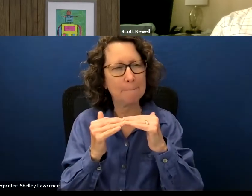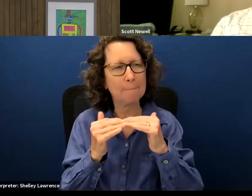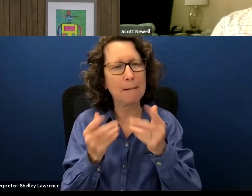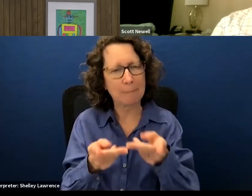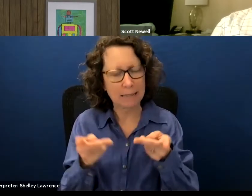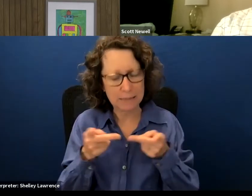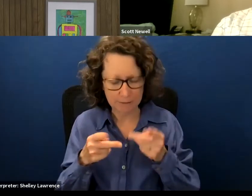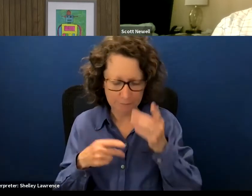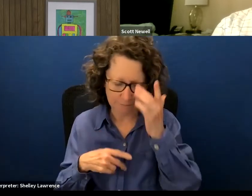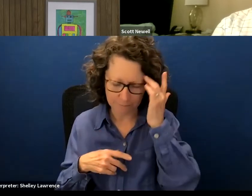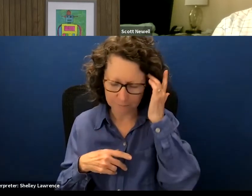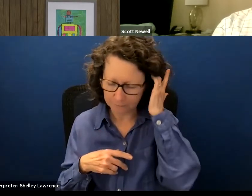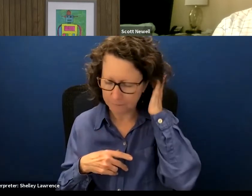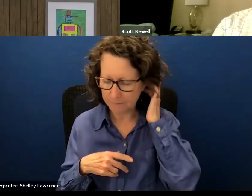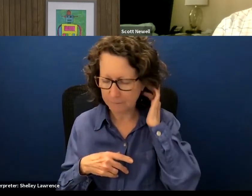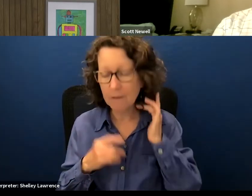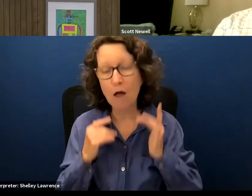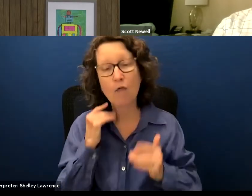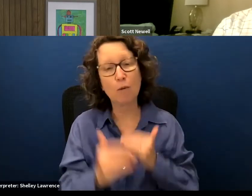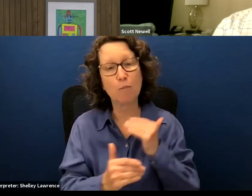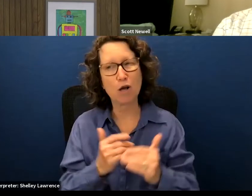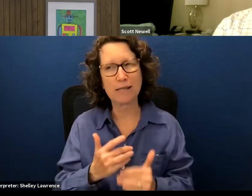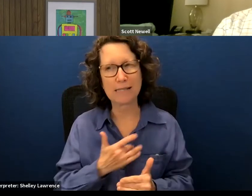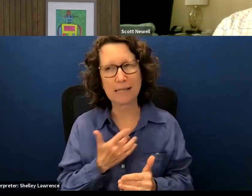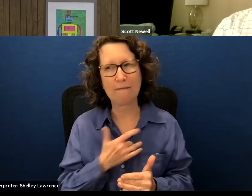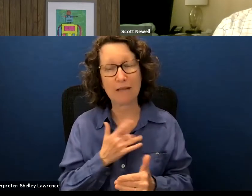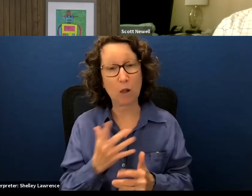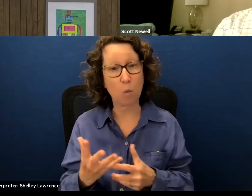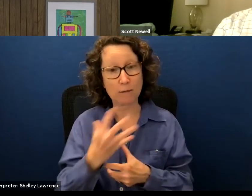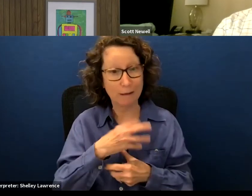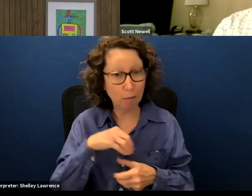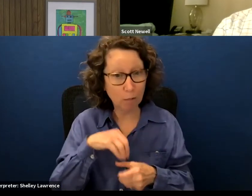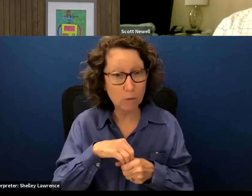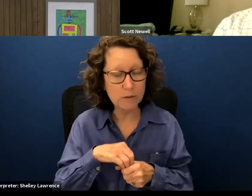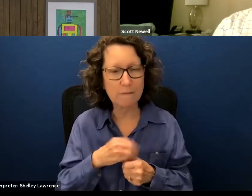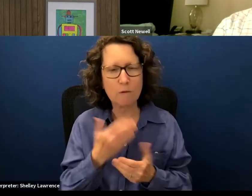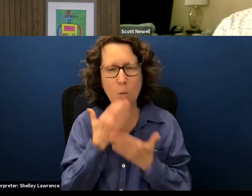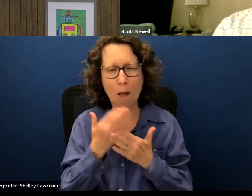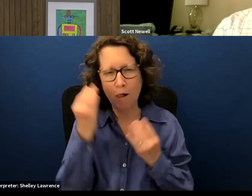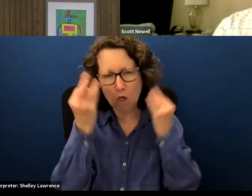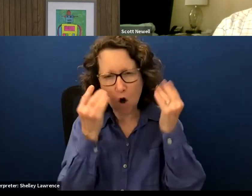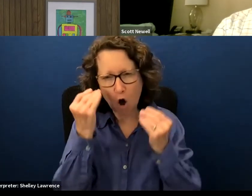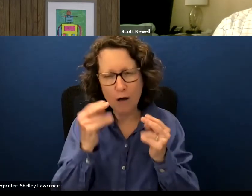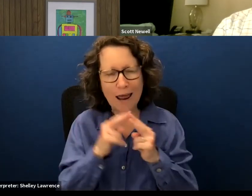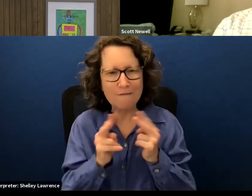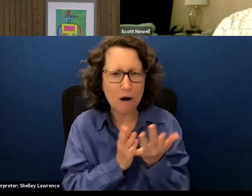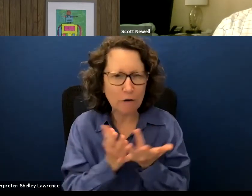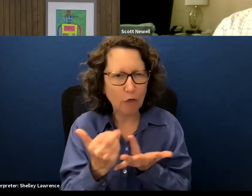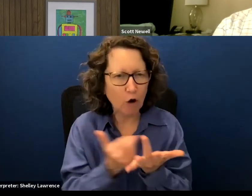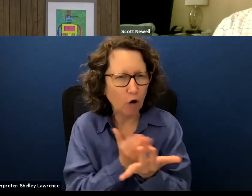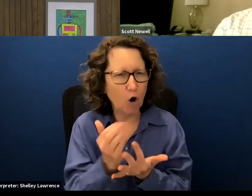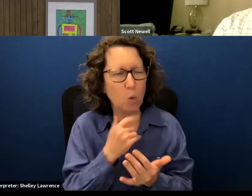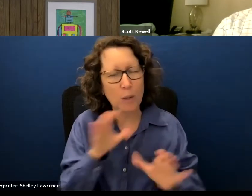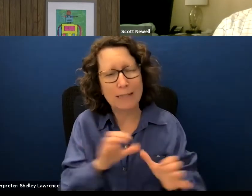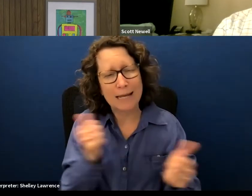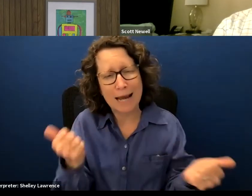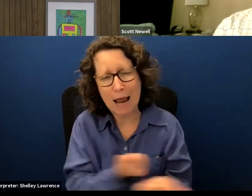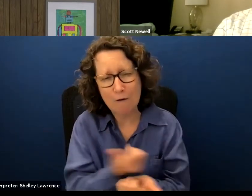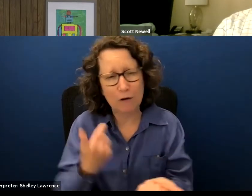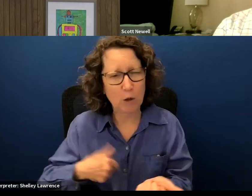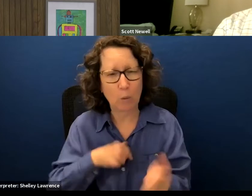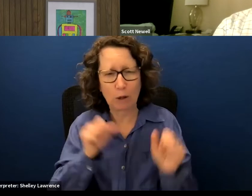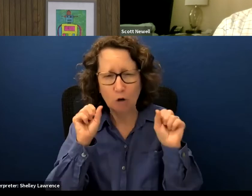place. The process, I feel, was inclusive, well thought out, and very thorough. We did everything we